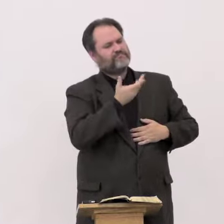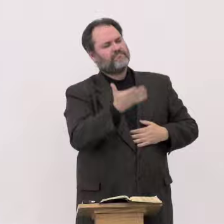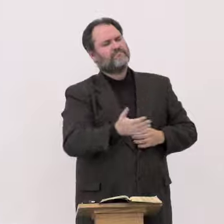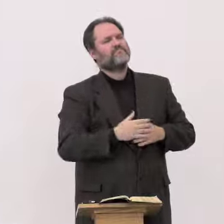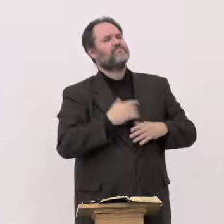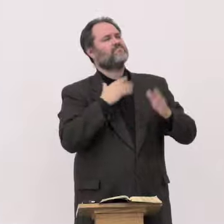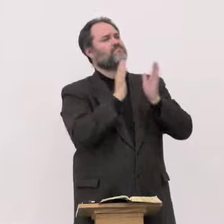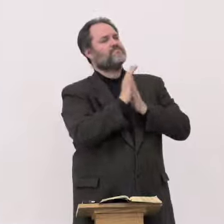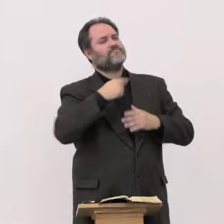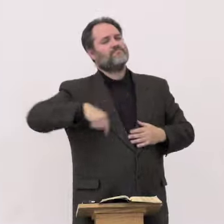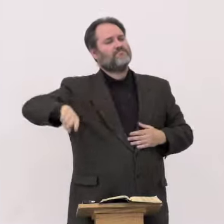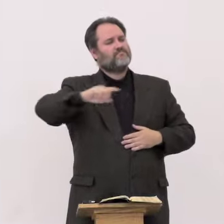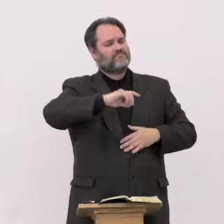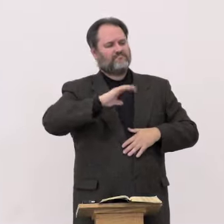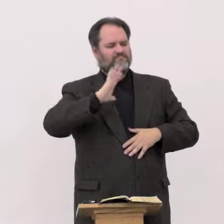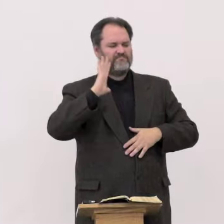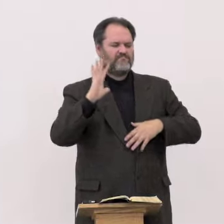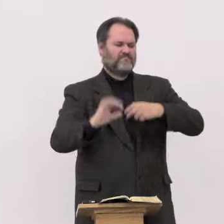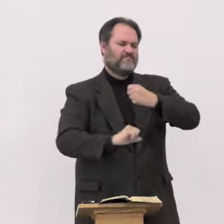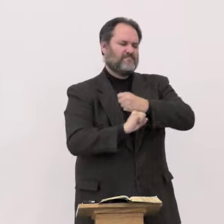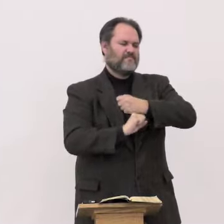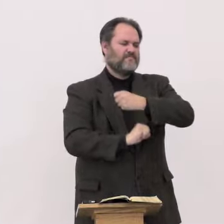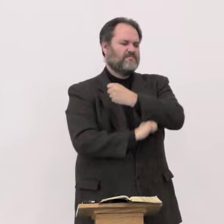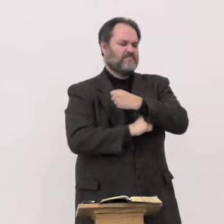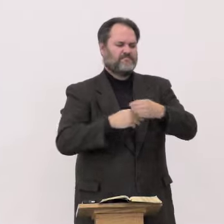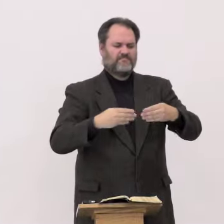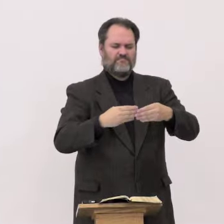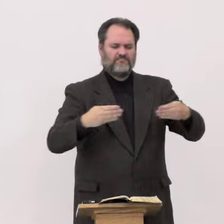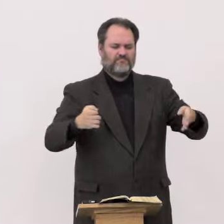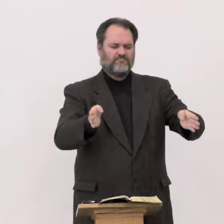That we will have Jesus. And that we'll have a strong foundation.